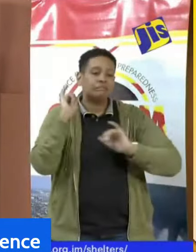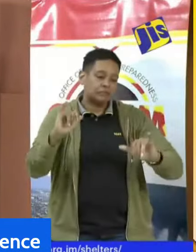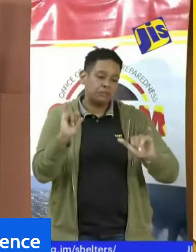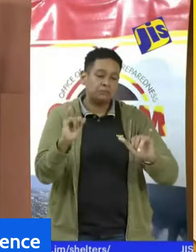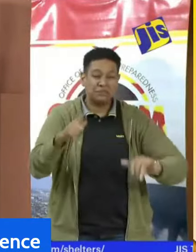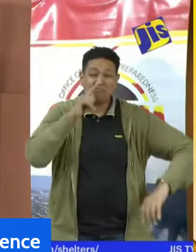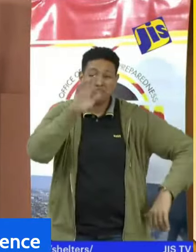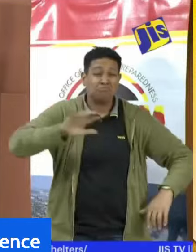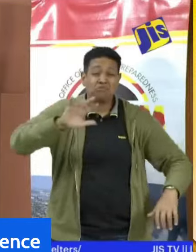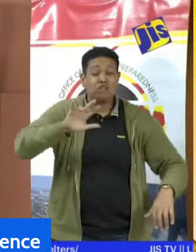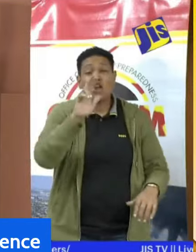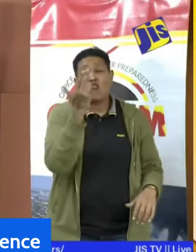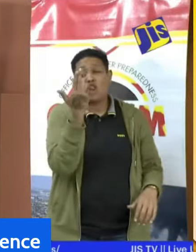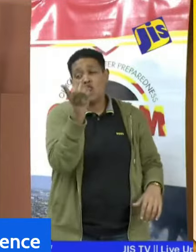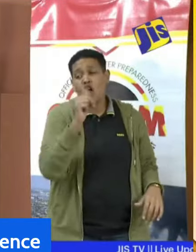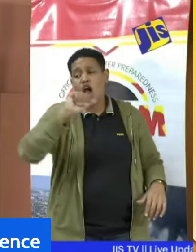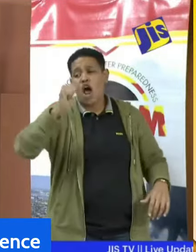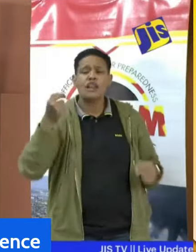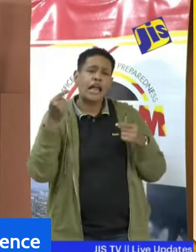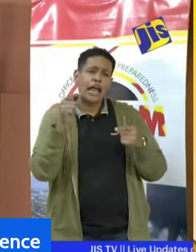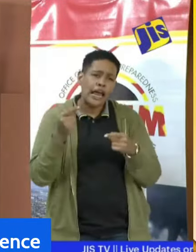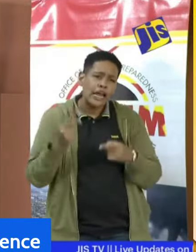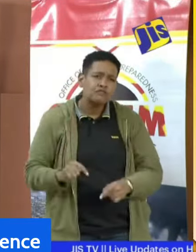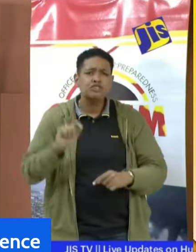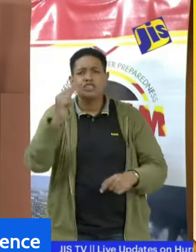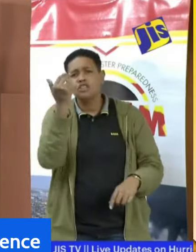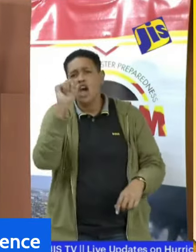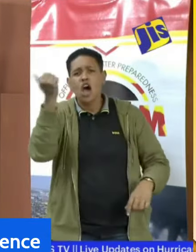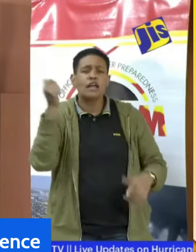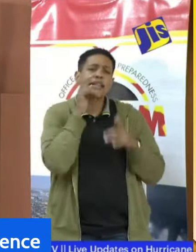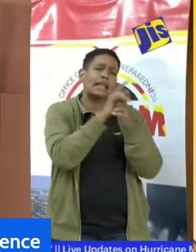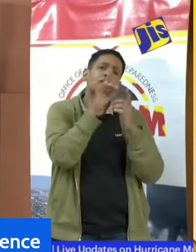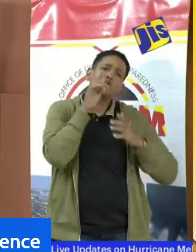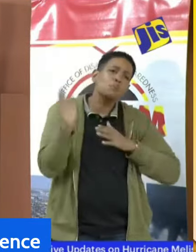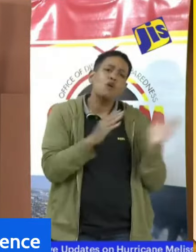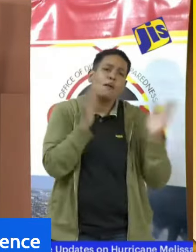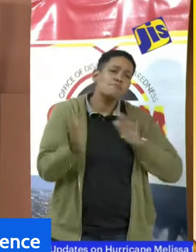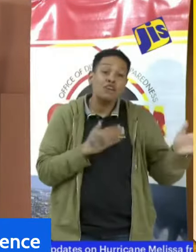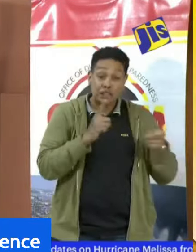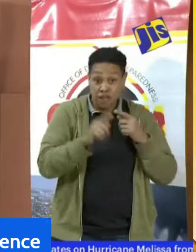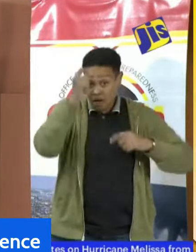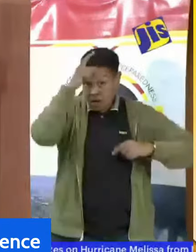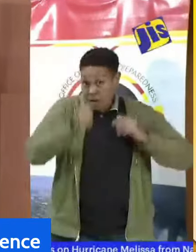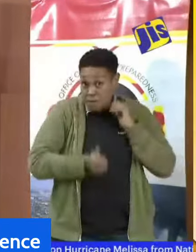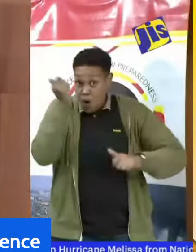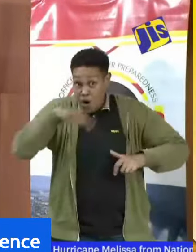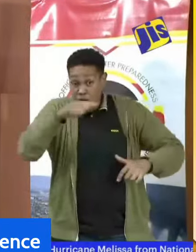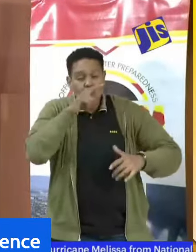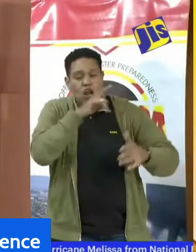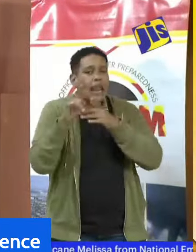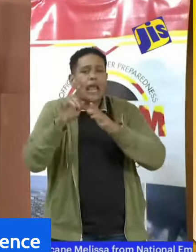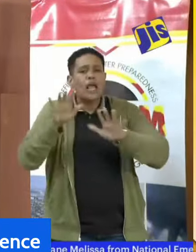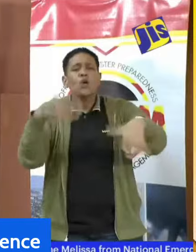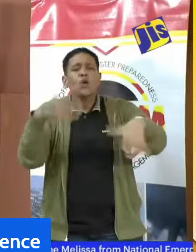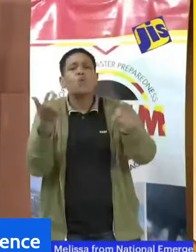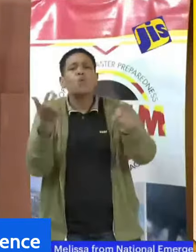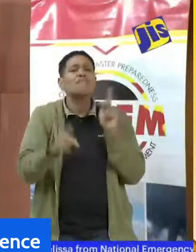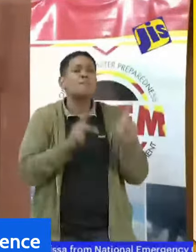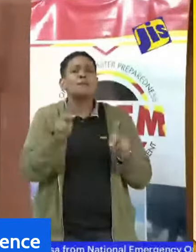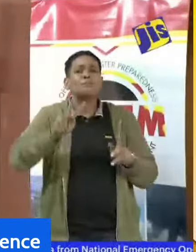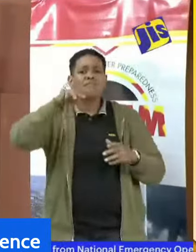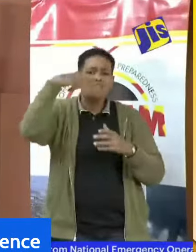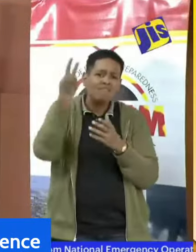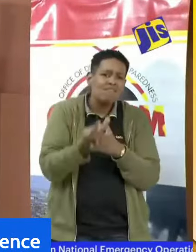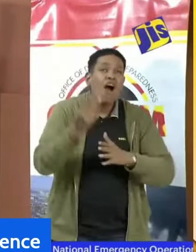been about 13 other injuries linked to preparation, most of which are linked to persons falling